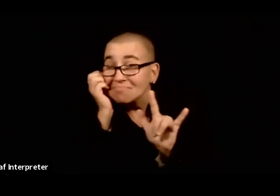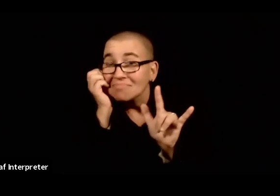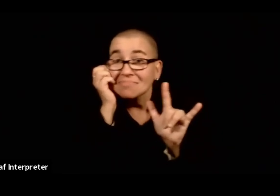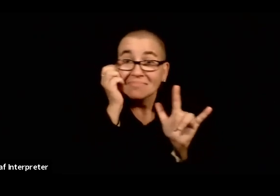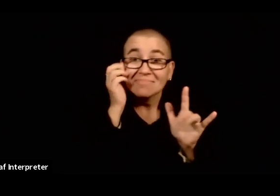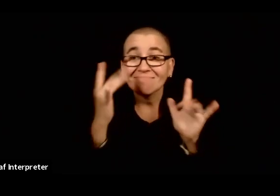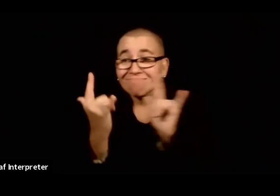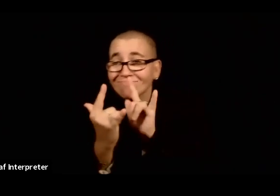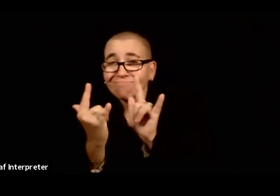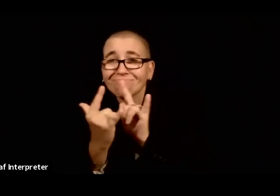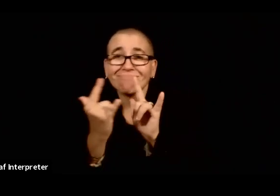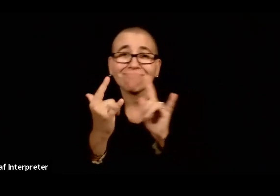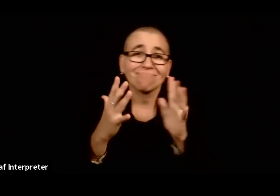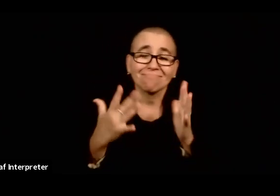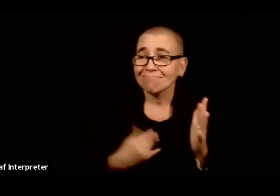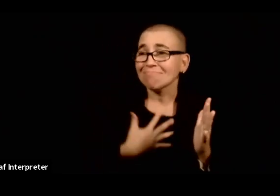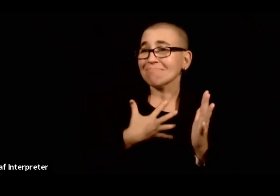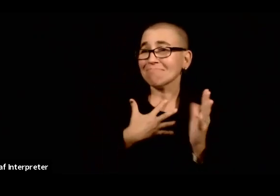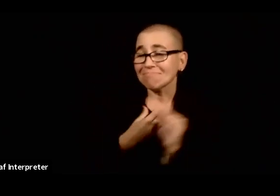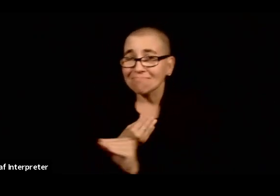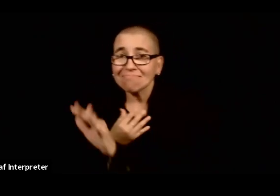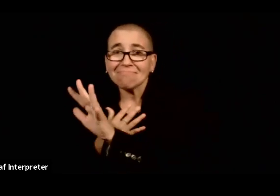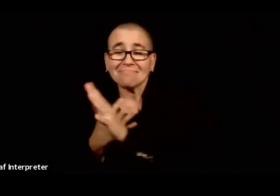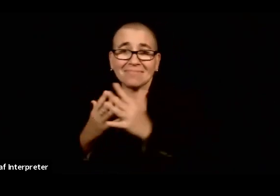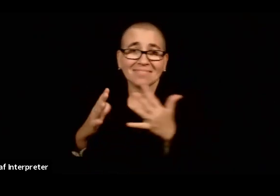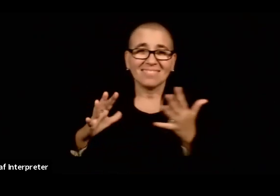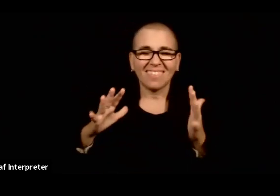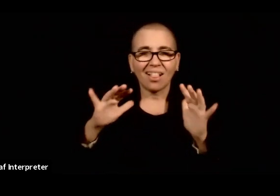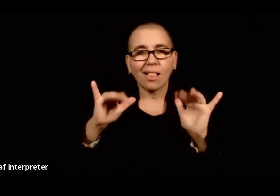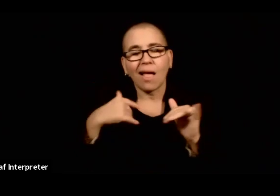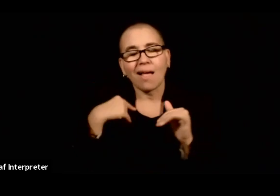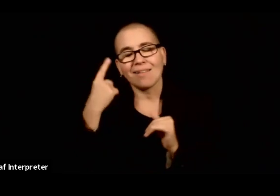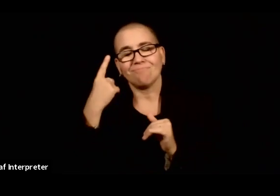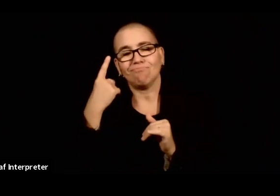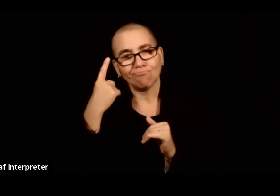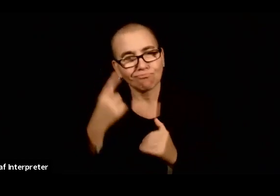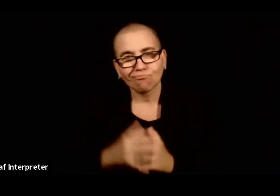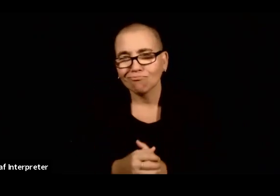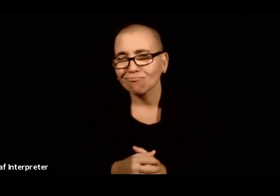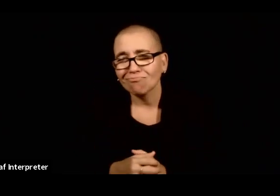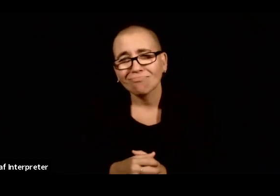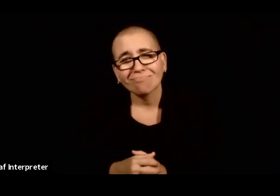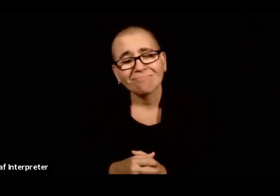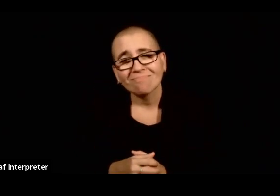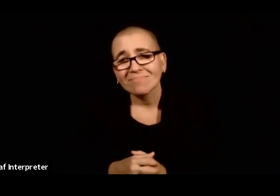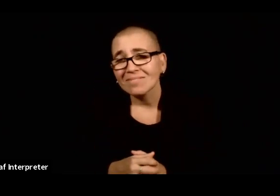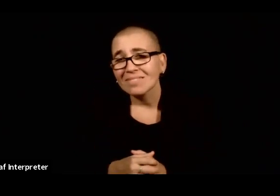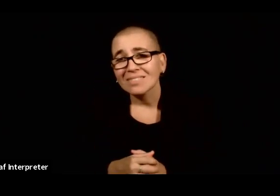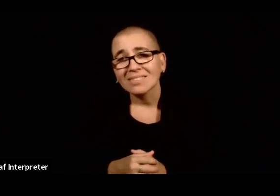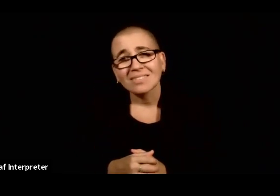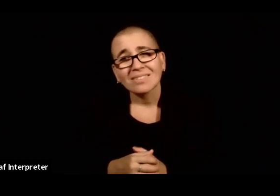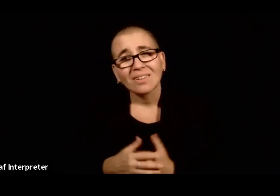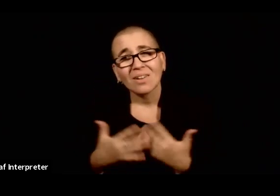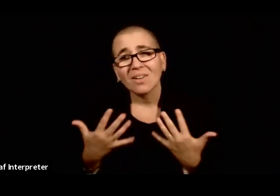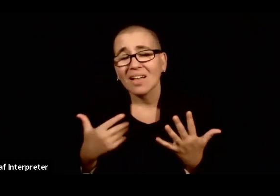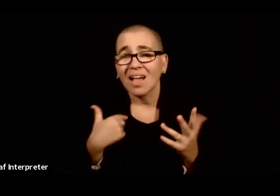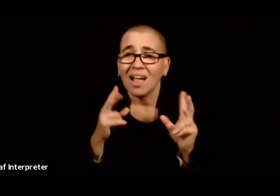of us lacking looms heavy in between our glances. The hug we wait for, I wonder